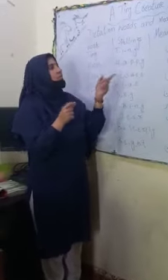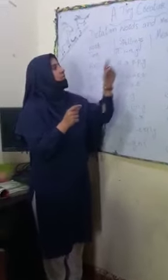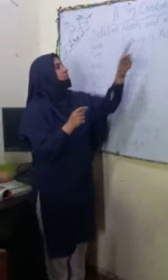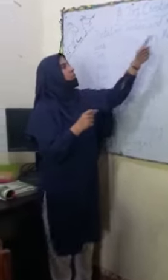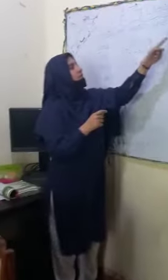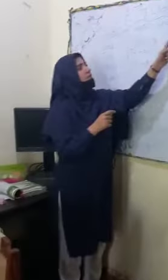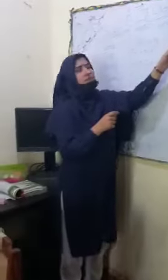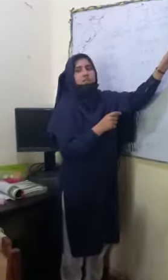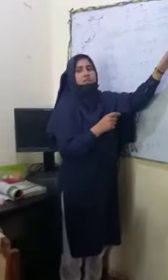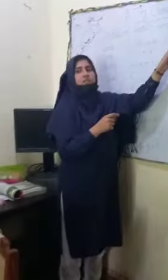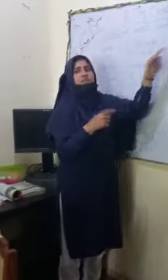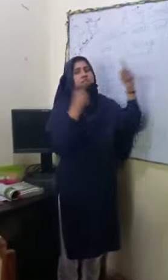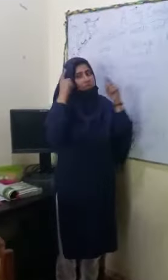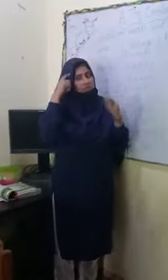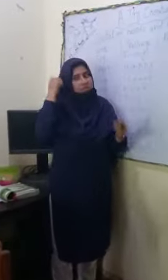meanings, meanings,